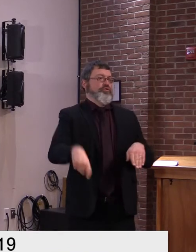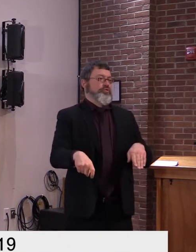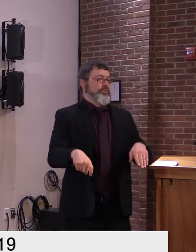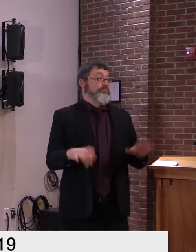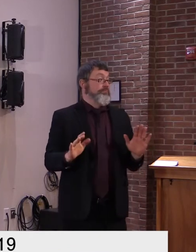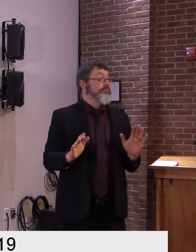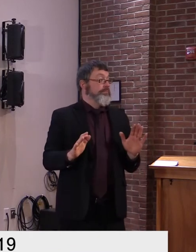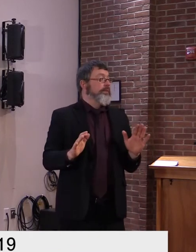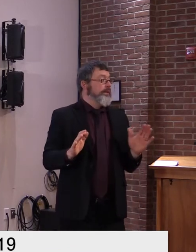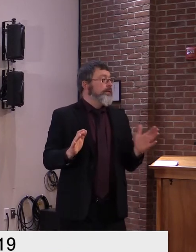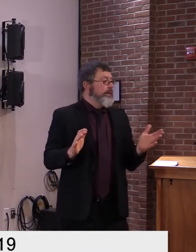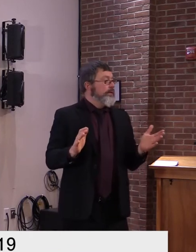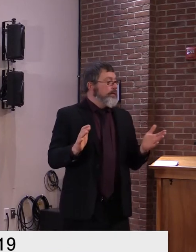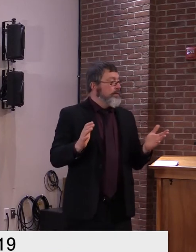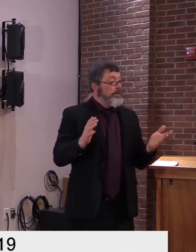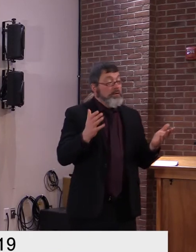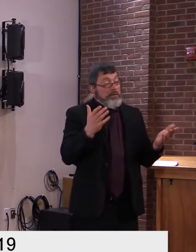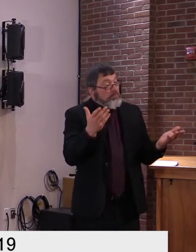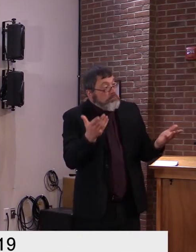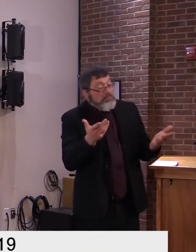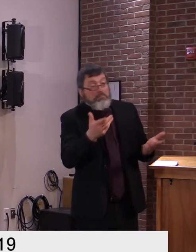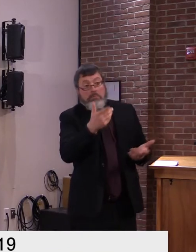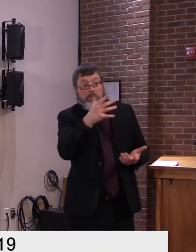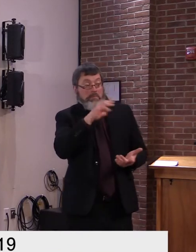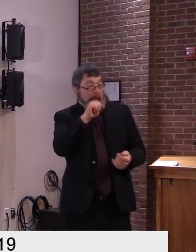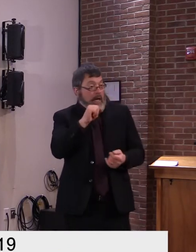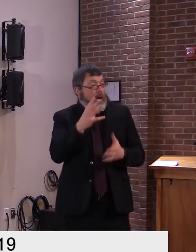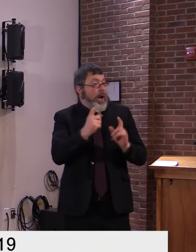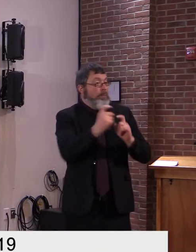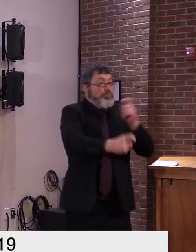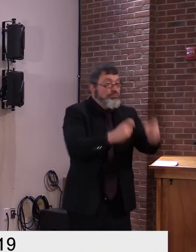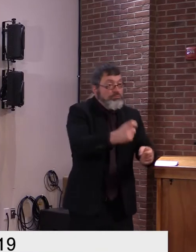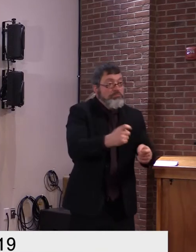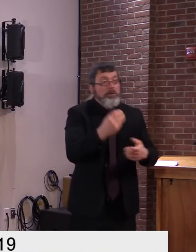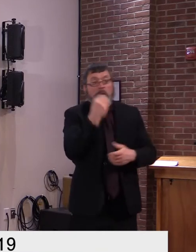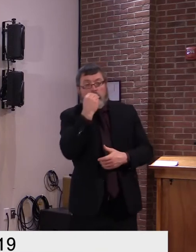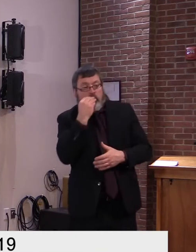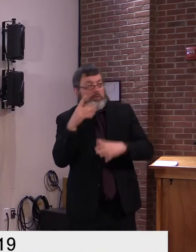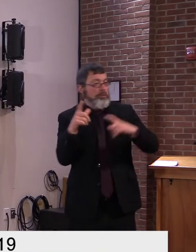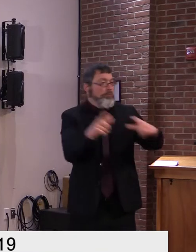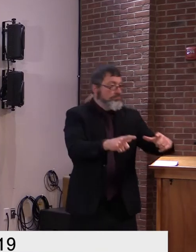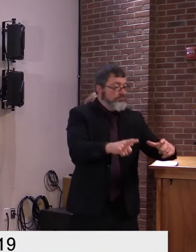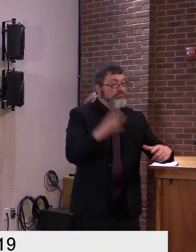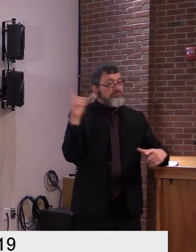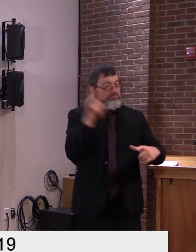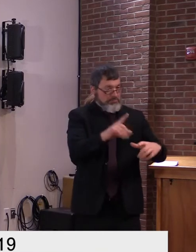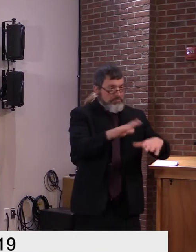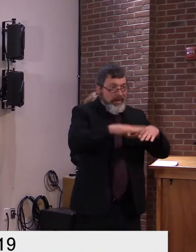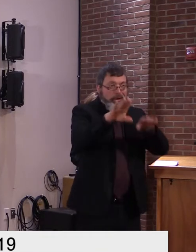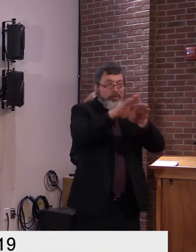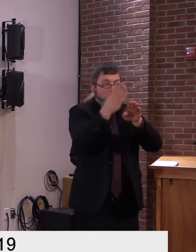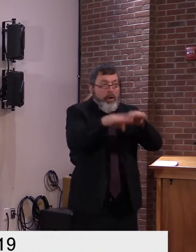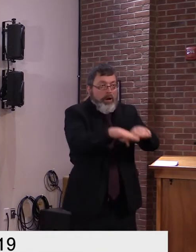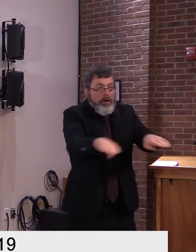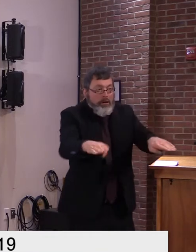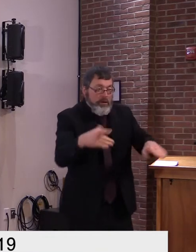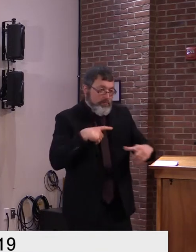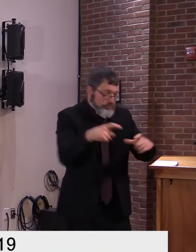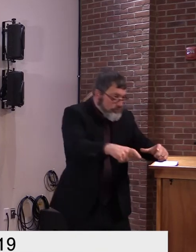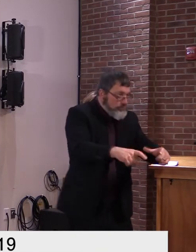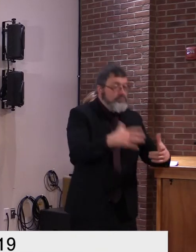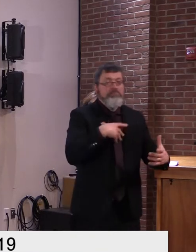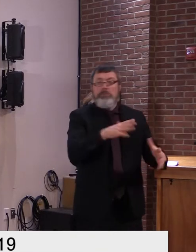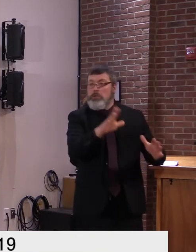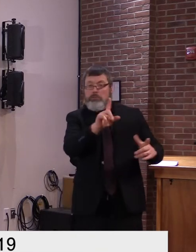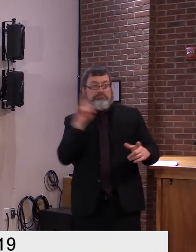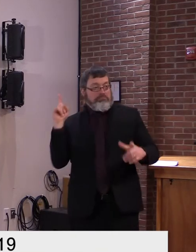to families in quarantine. There's no question we're still asking Vermonters to give up a lot right now. But